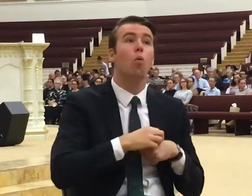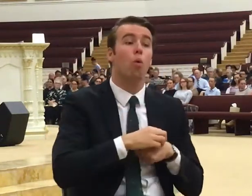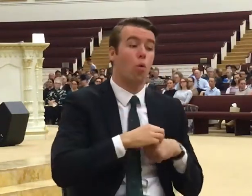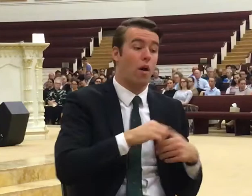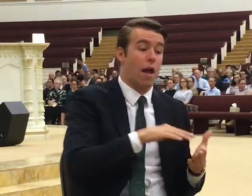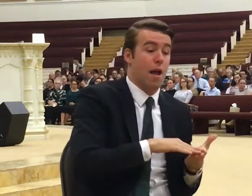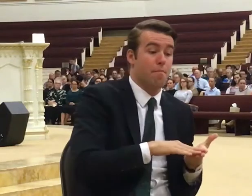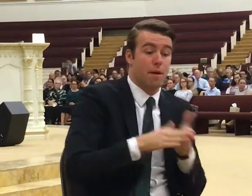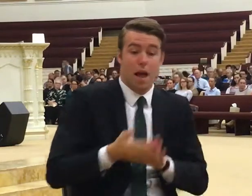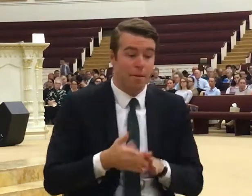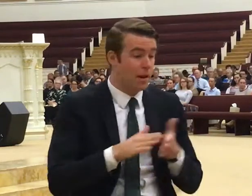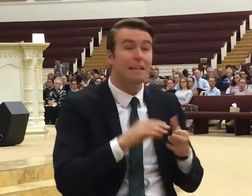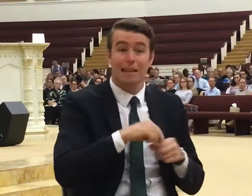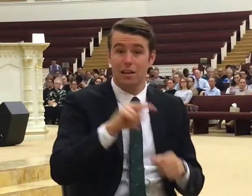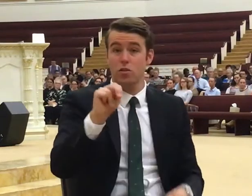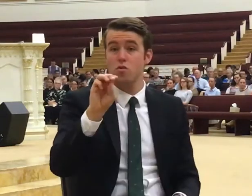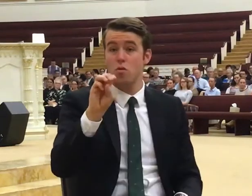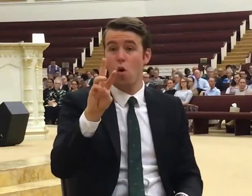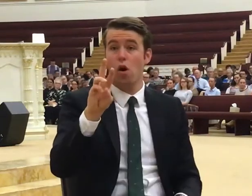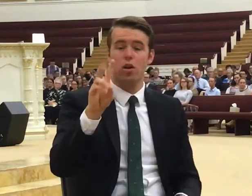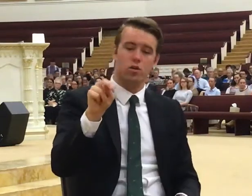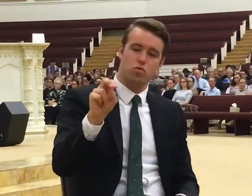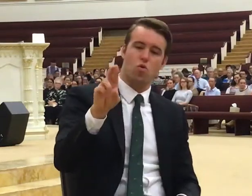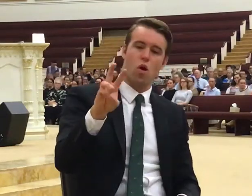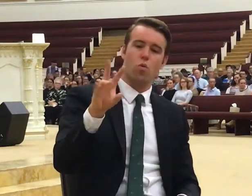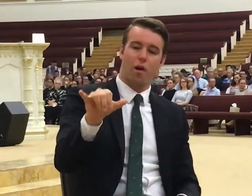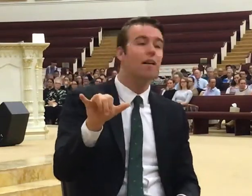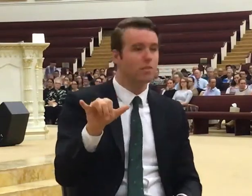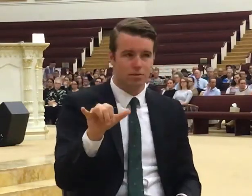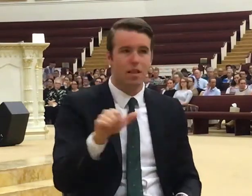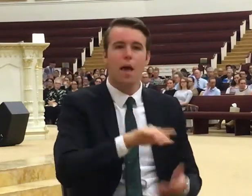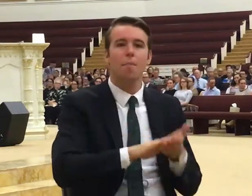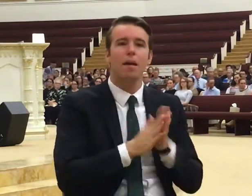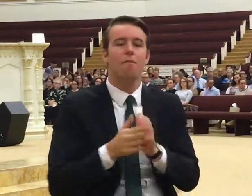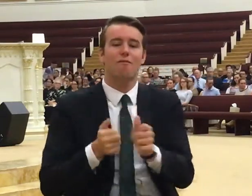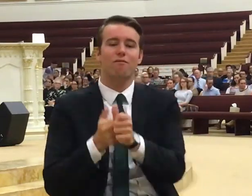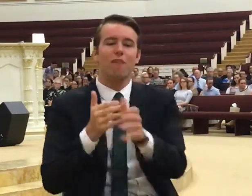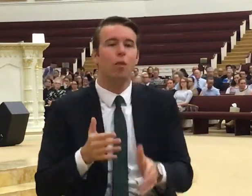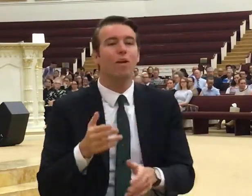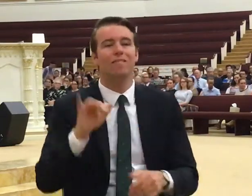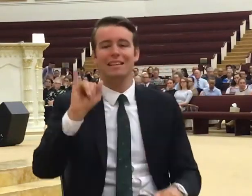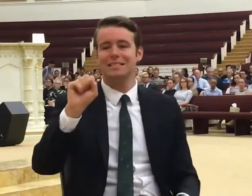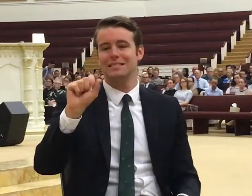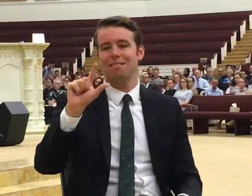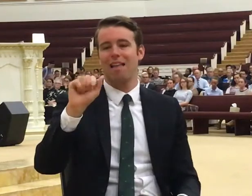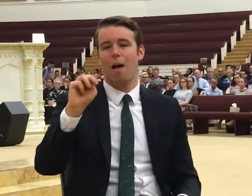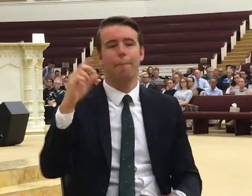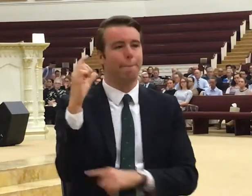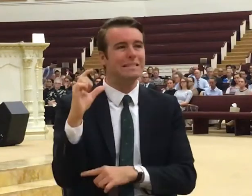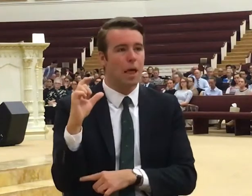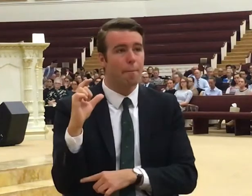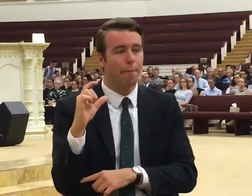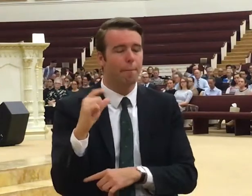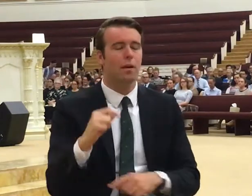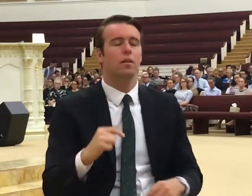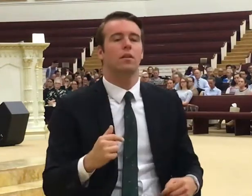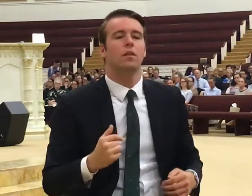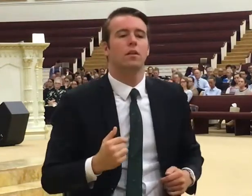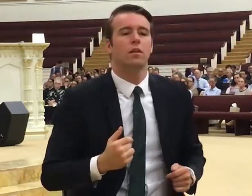becoming, even in Norway, followers of Islam. I sat in Grumman as